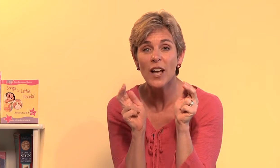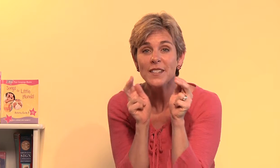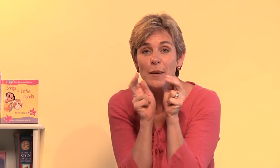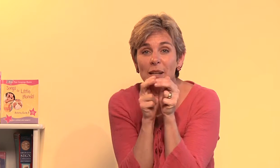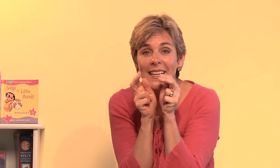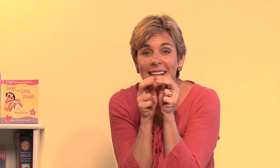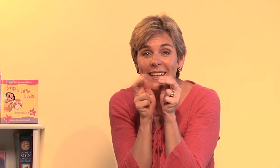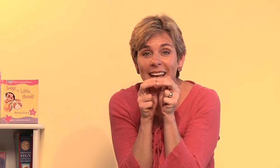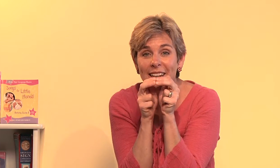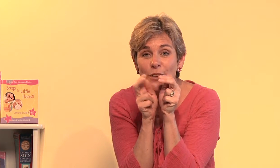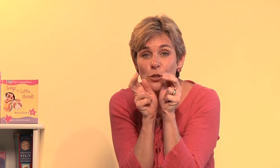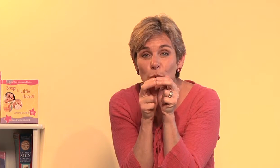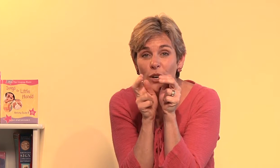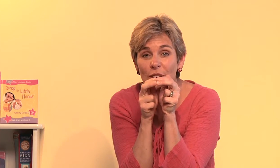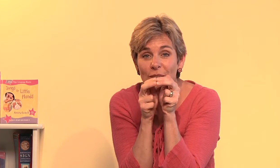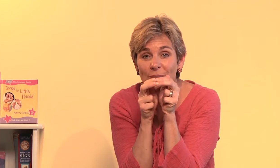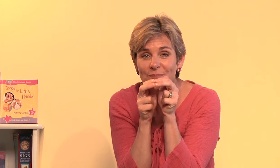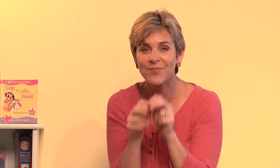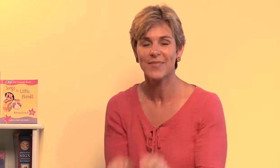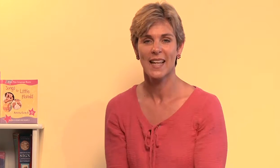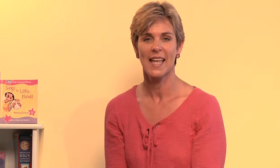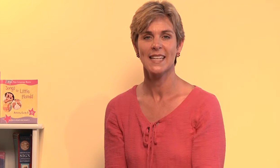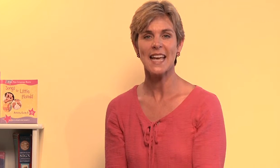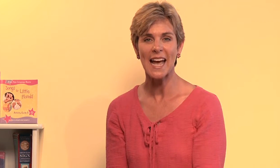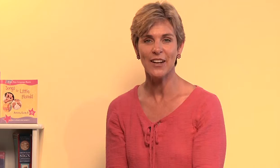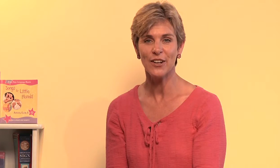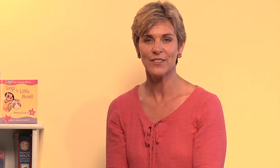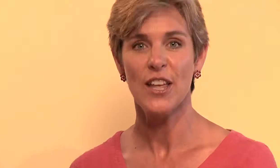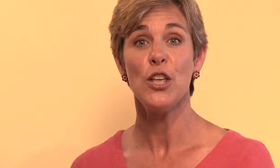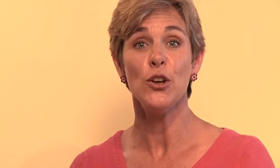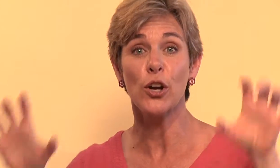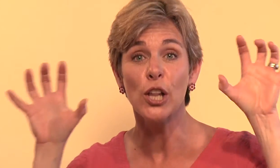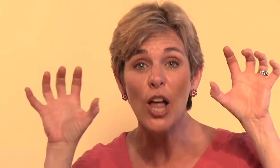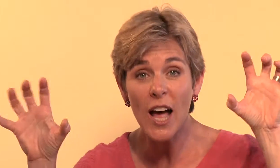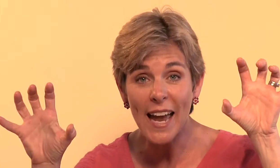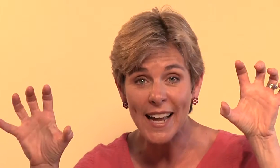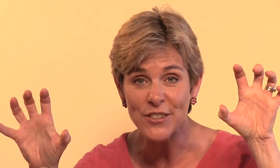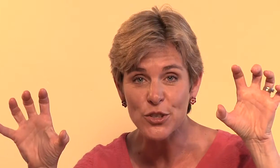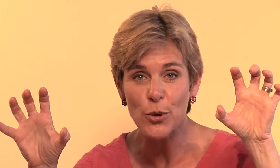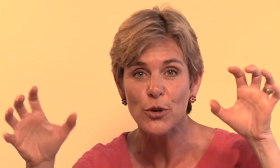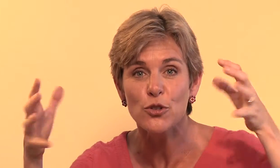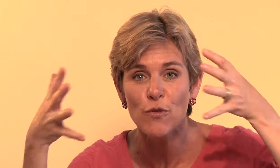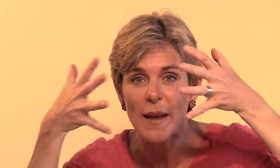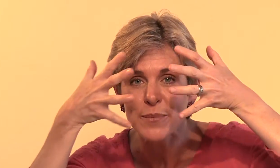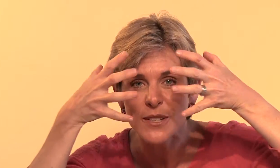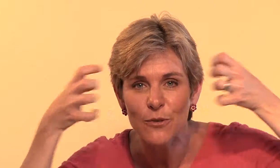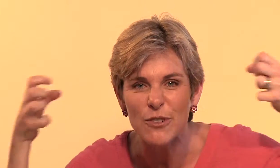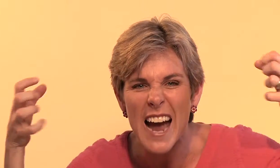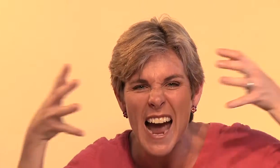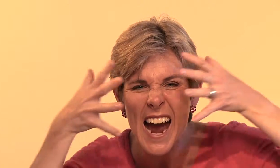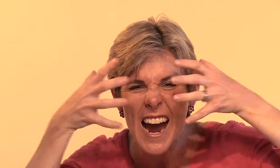jaws nibbling a little nut. Squirrel. Tiger. Your claw hands show your stripes.